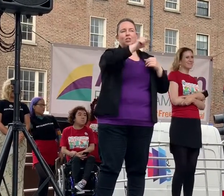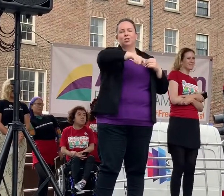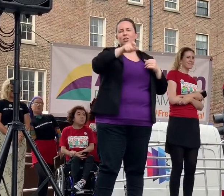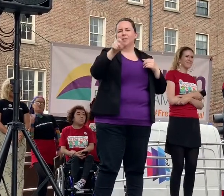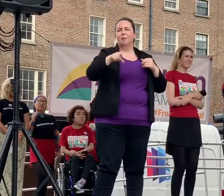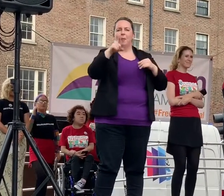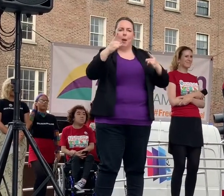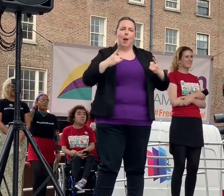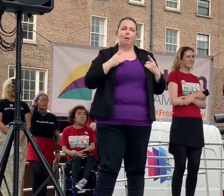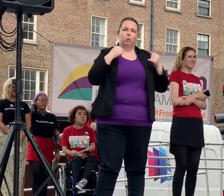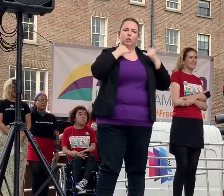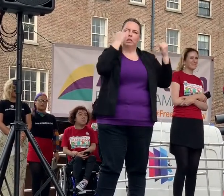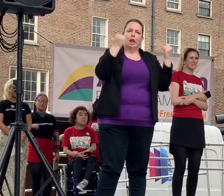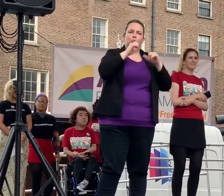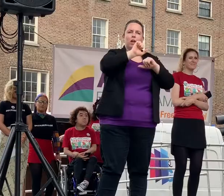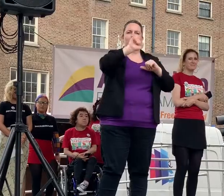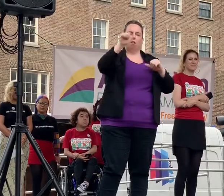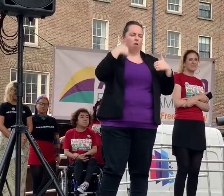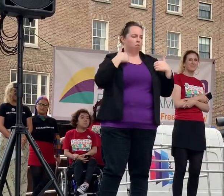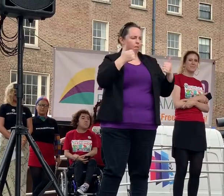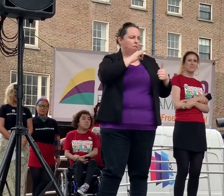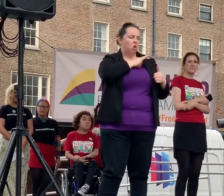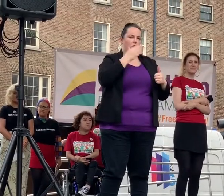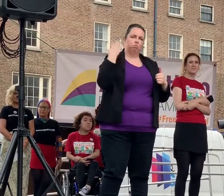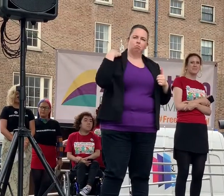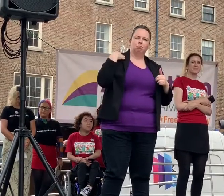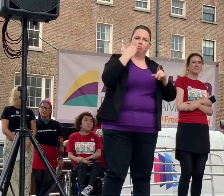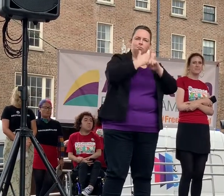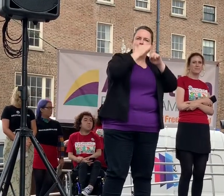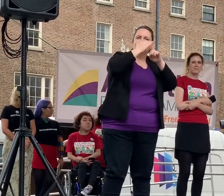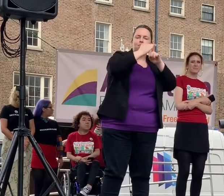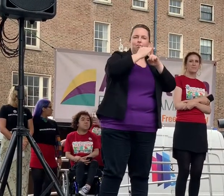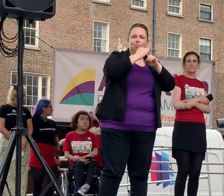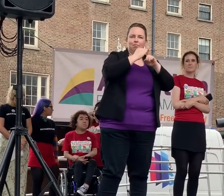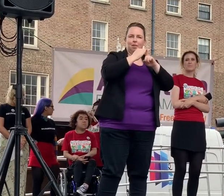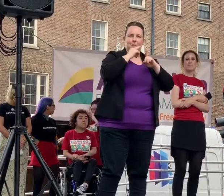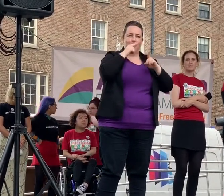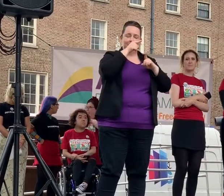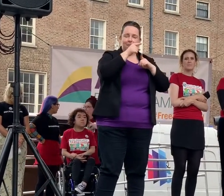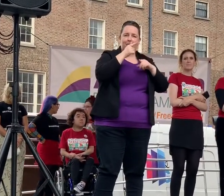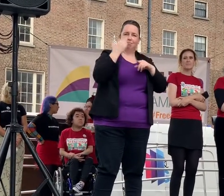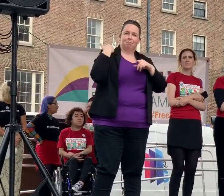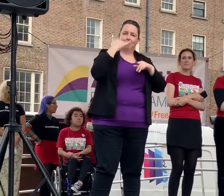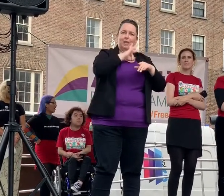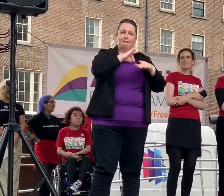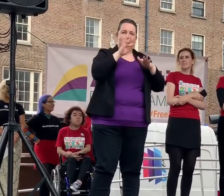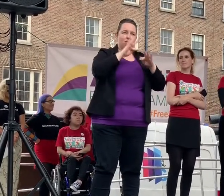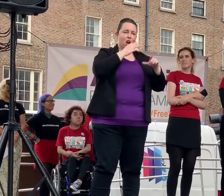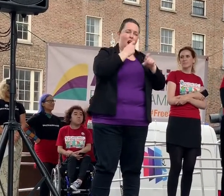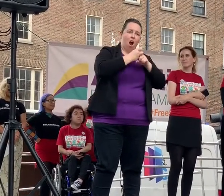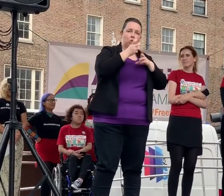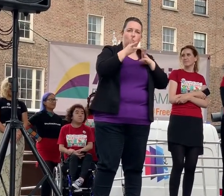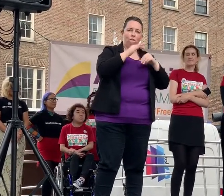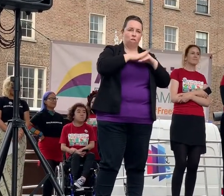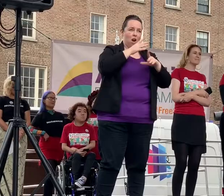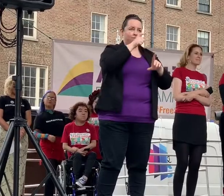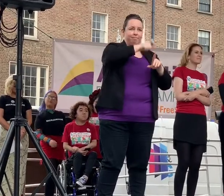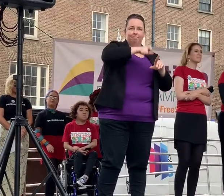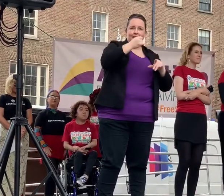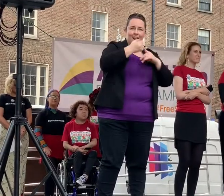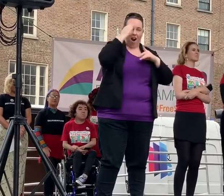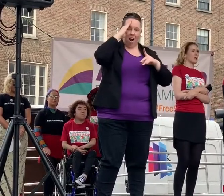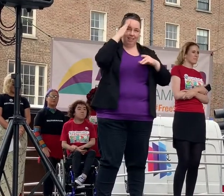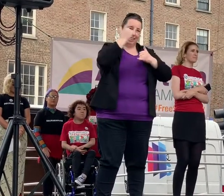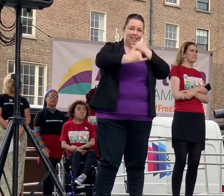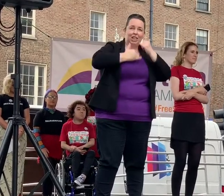happy to celebrate their progressiveness off the back of hard work of decades of activism in Ireland. We aren't going back in our